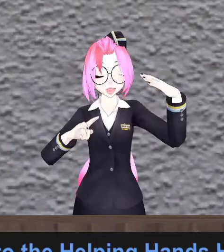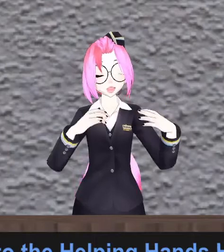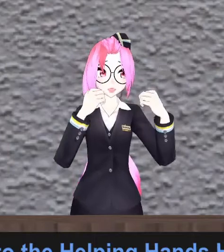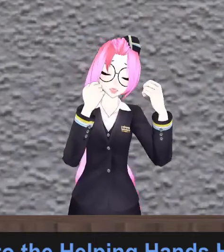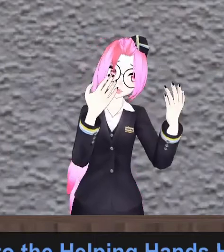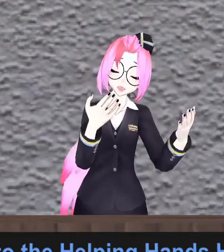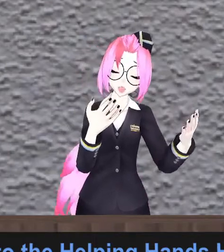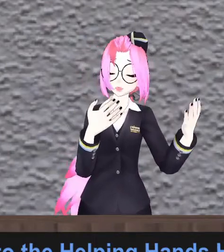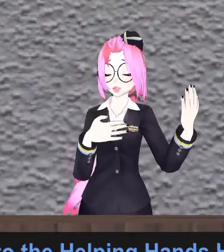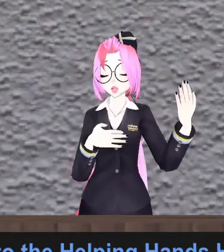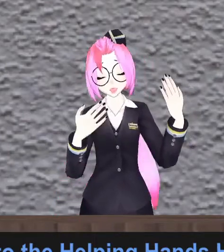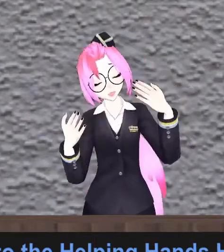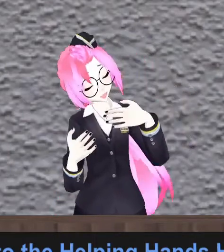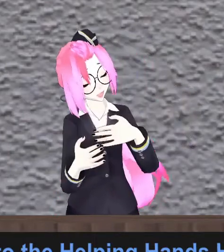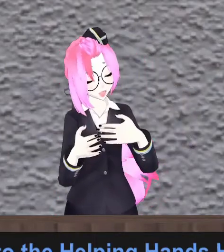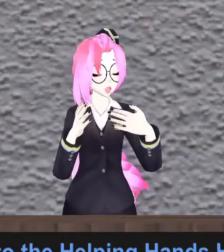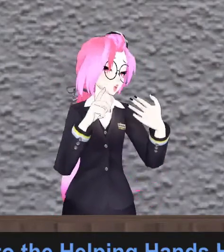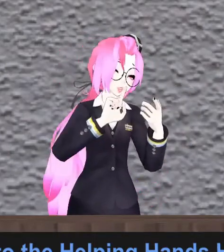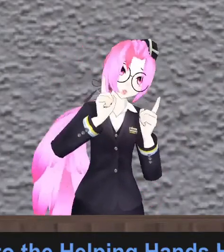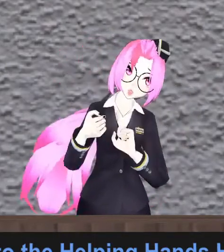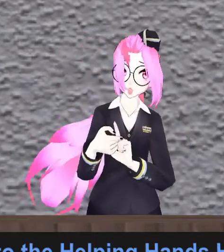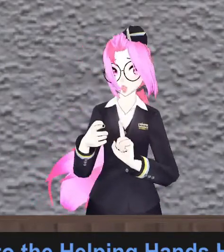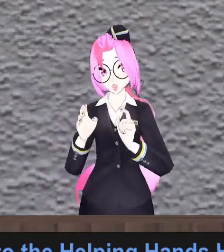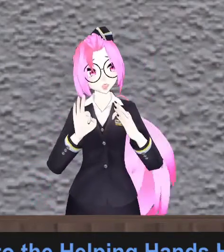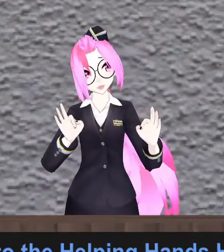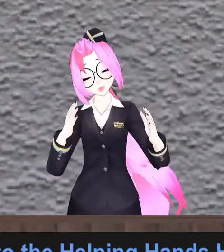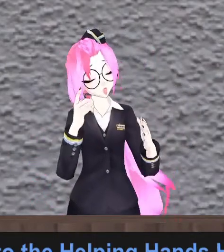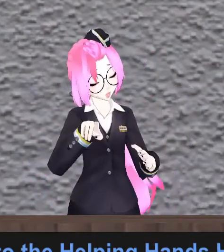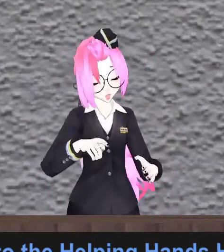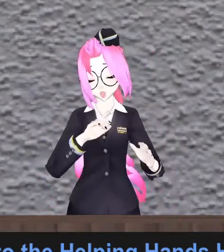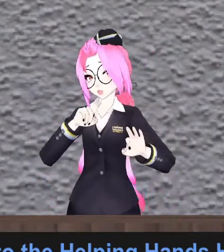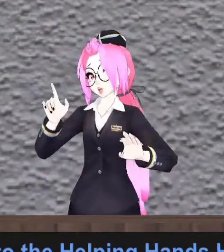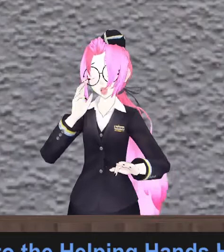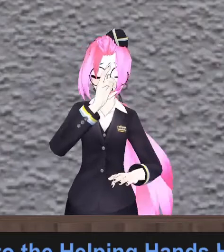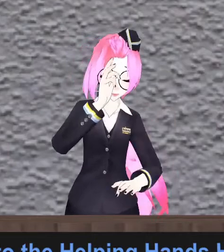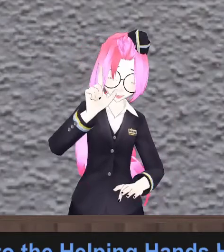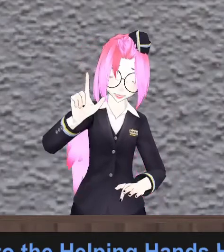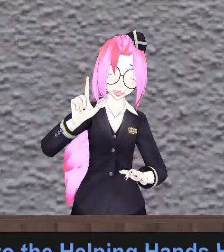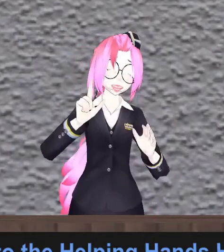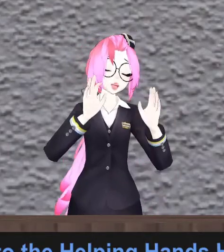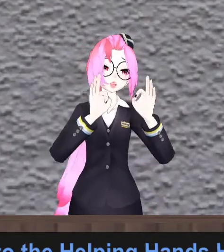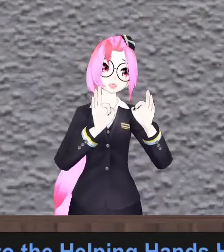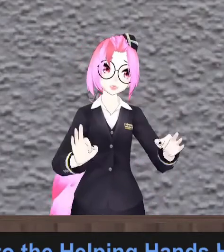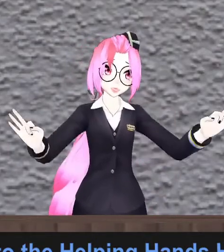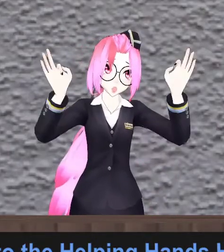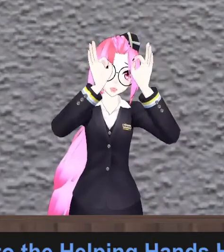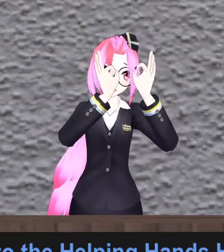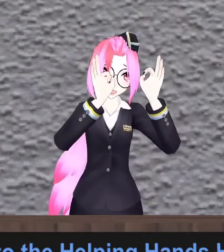on, just let me know. I'll repeat, I'll rephrase it, whatever you need. But classifiers, super